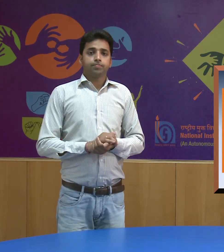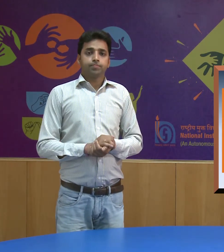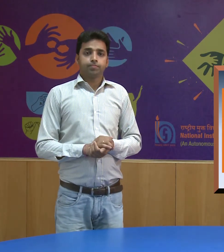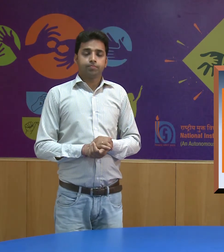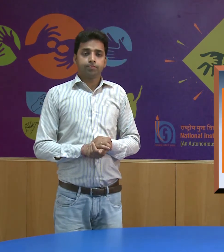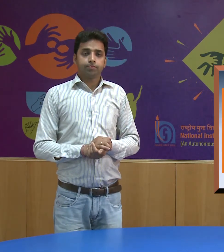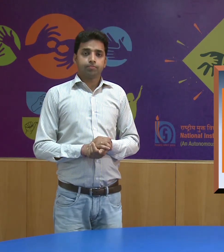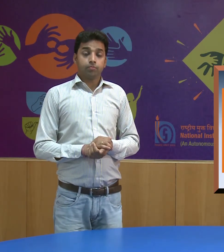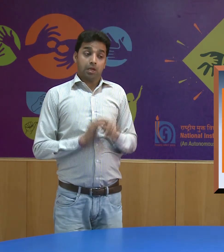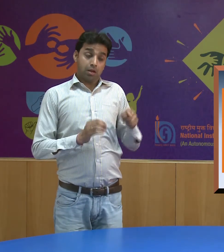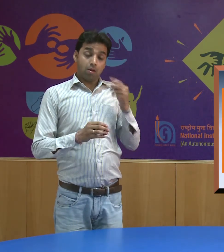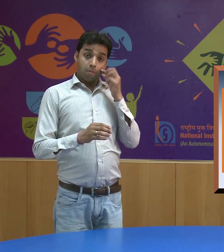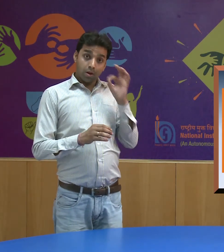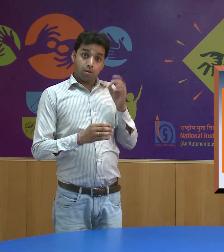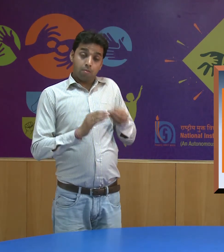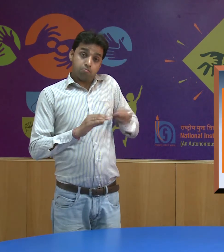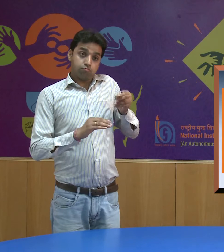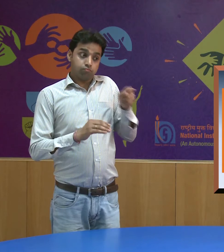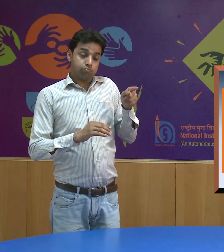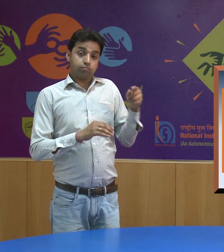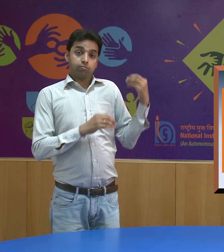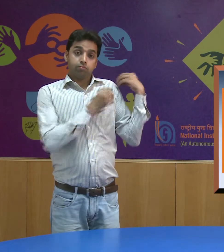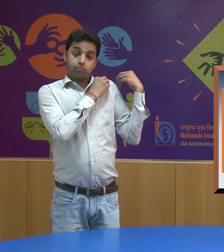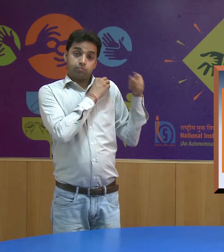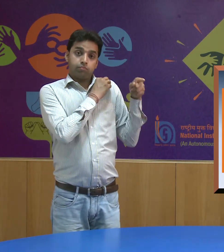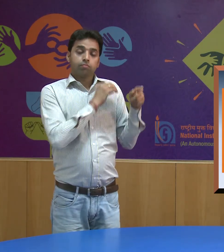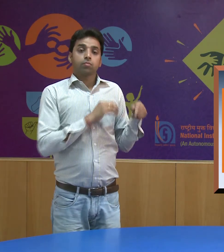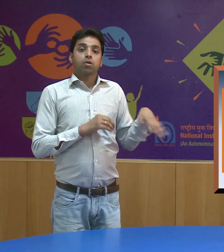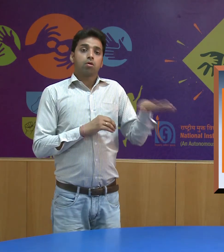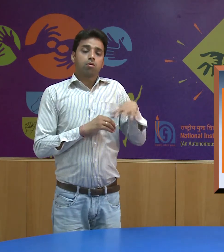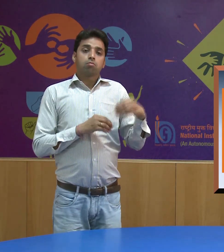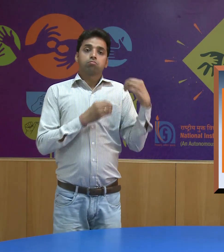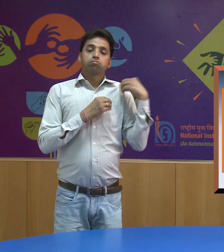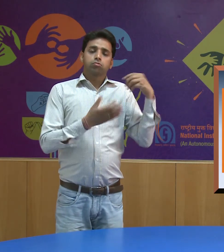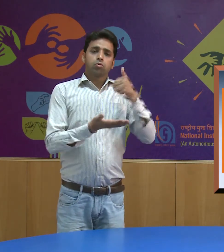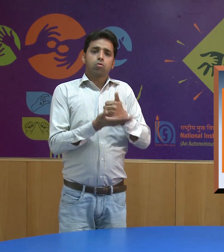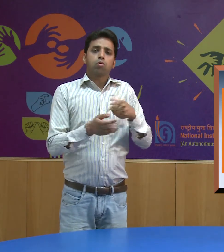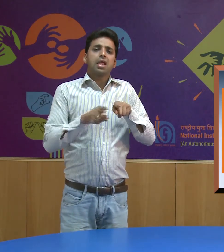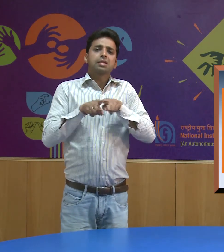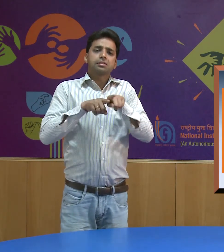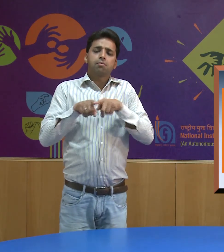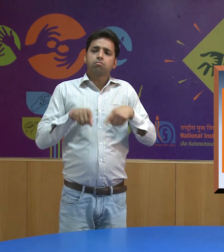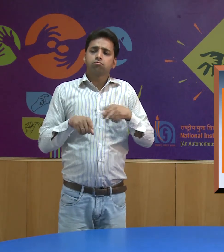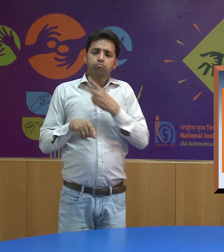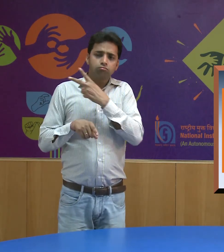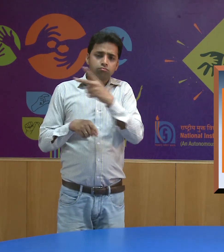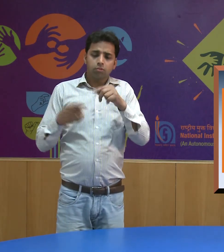So it is very important for him and her to present good example before his staff and